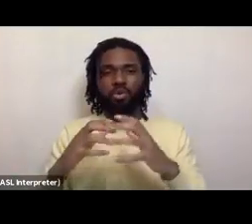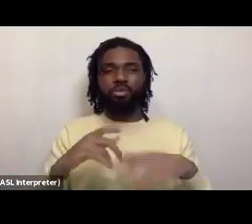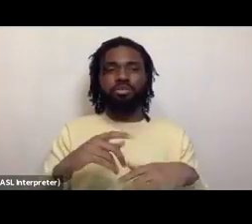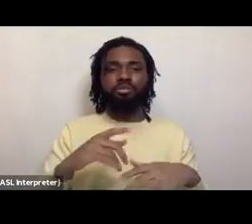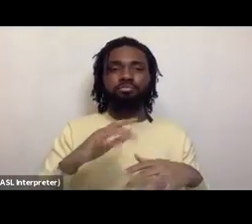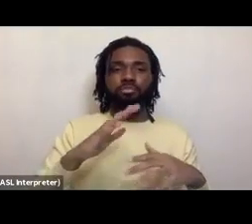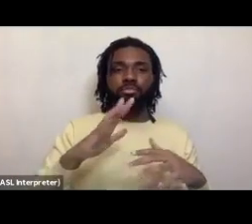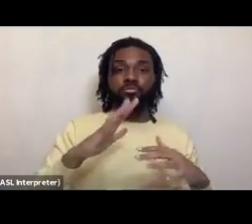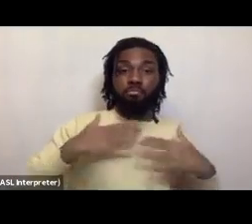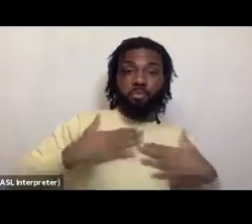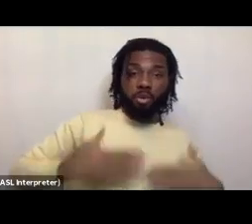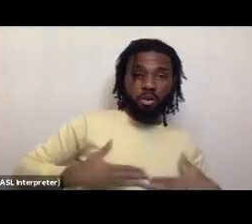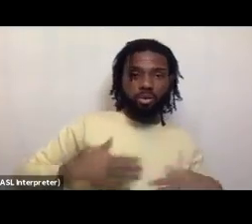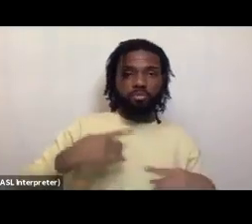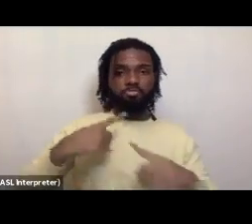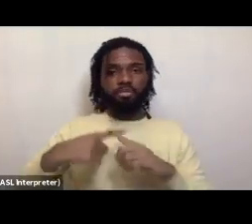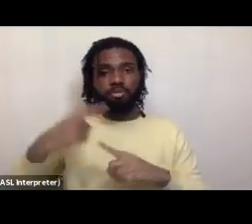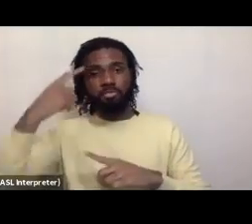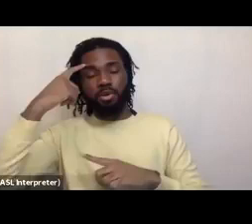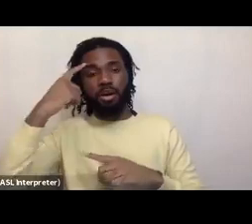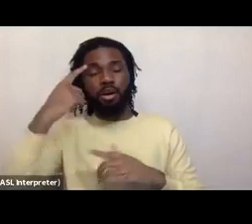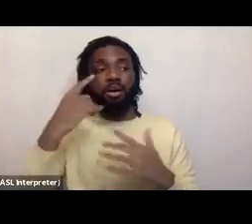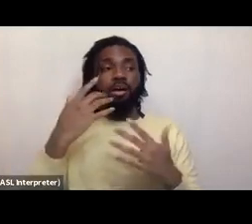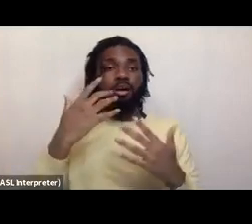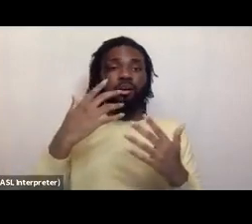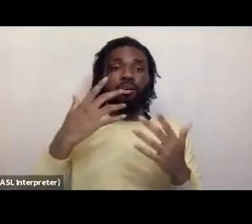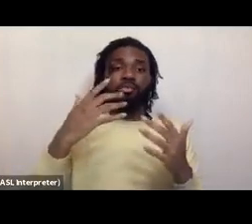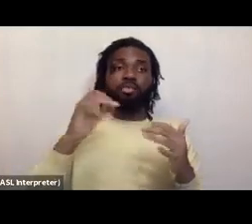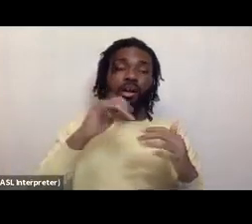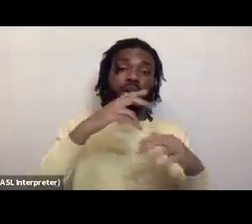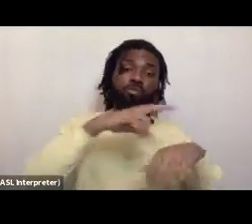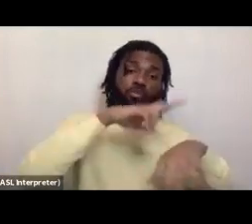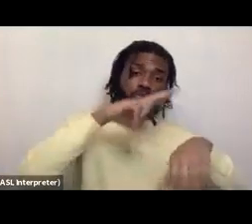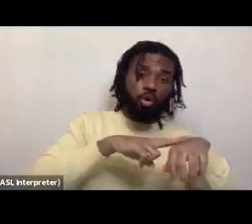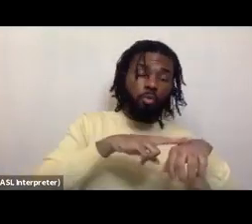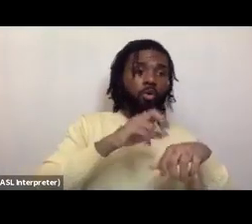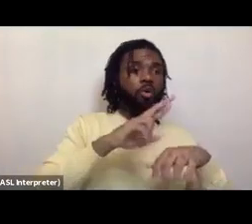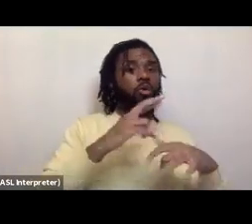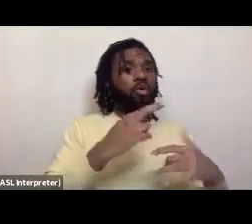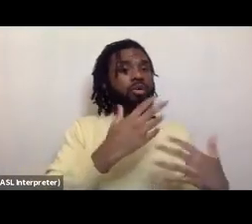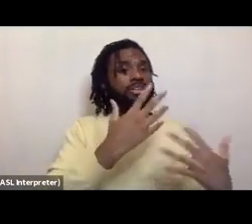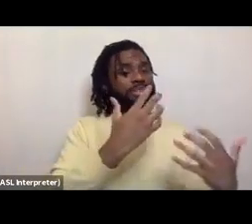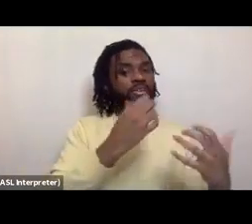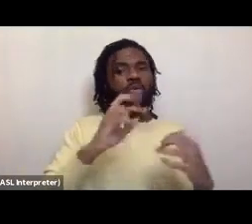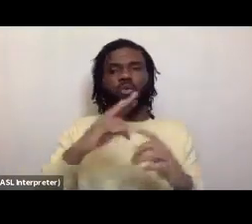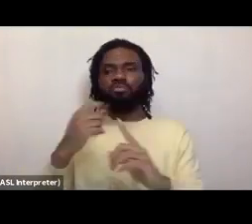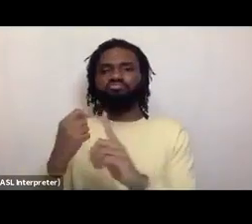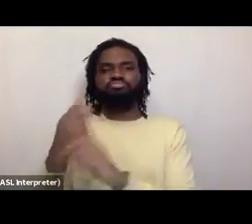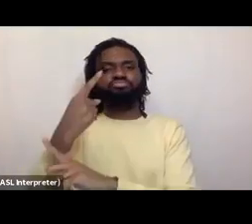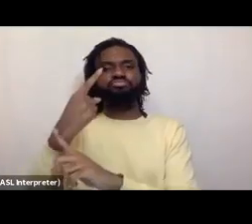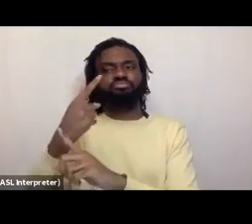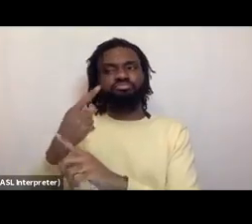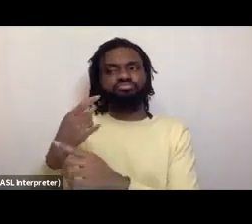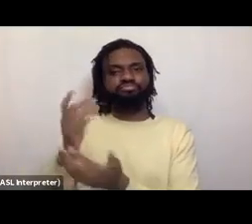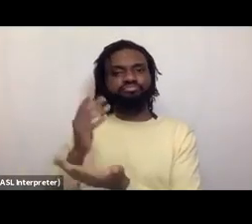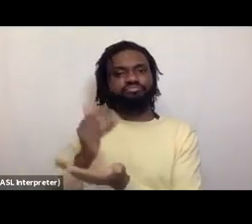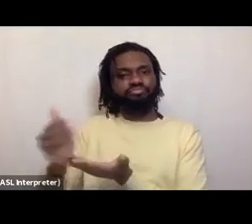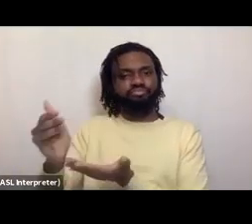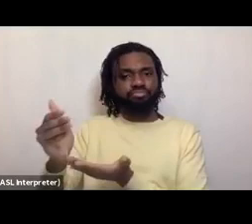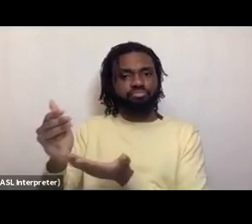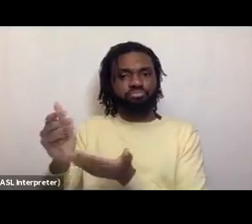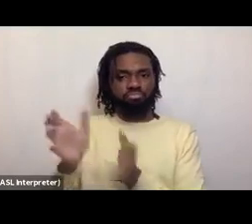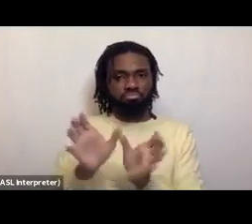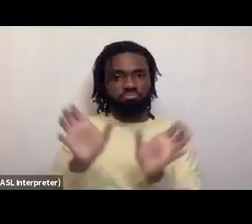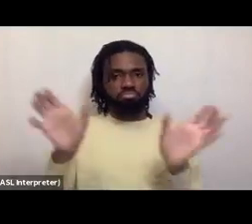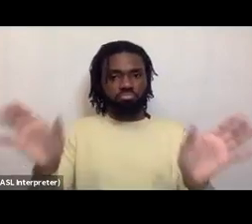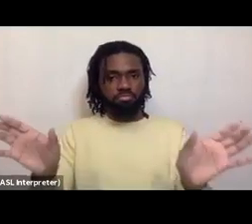as either normative and desirable or deviant and disposable. And